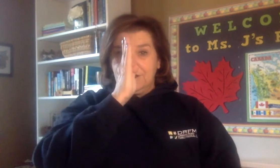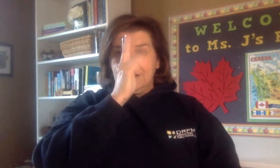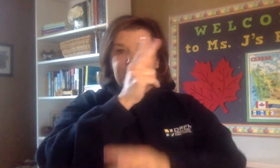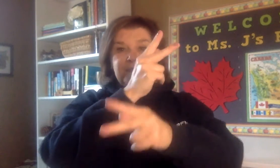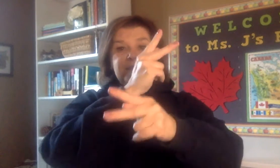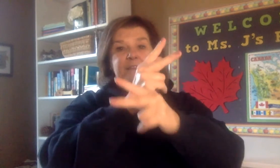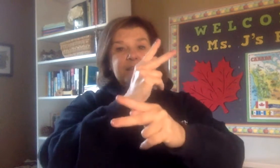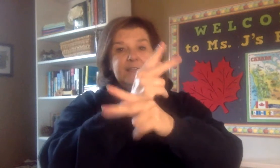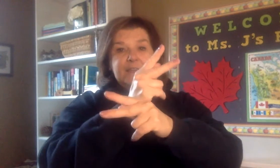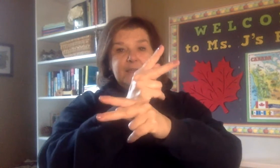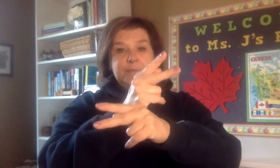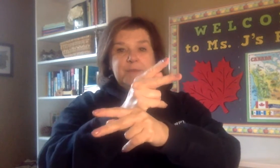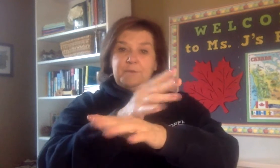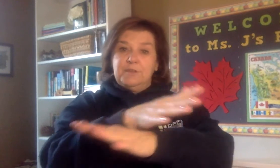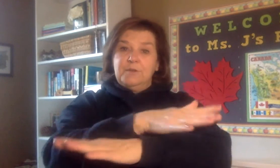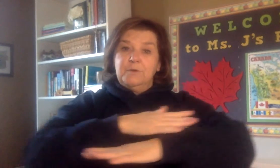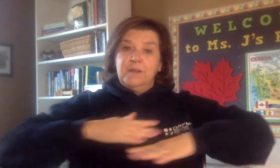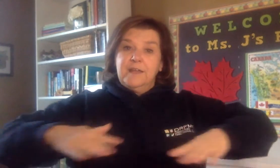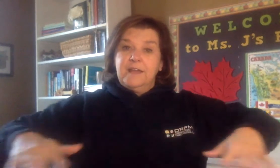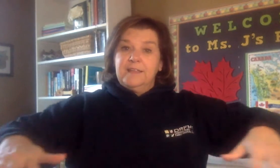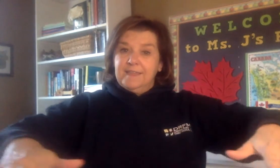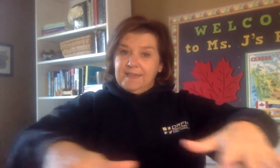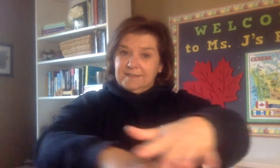God, keep, and we know land.